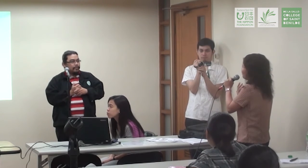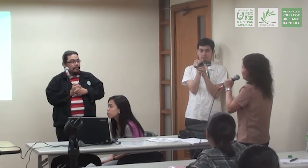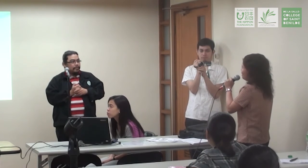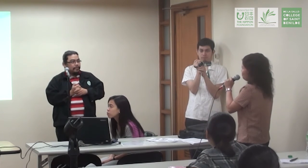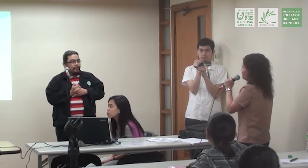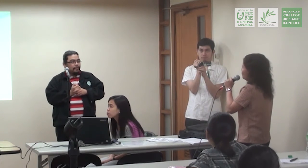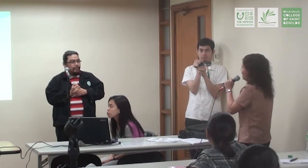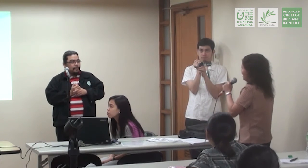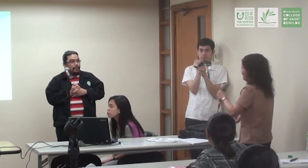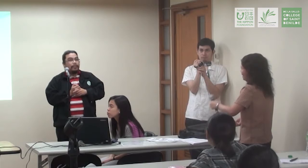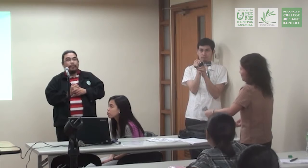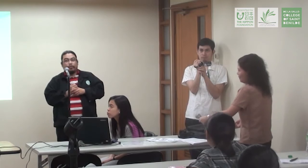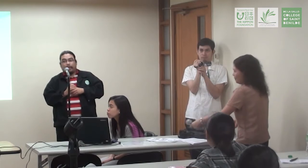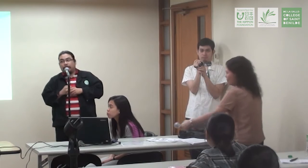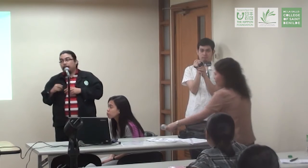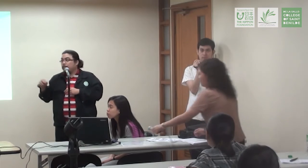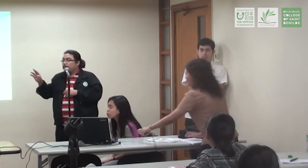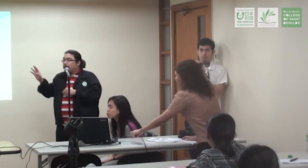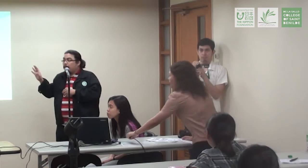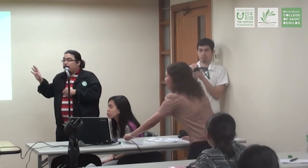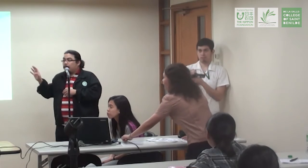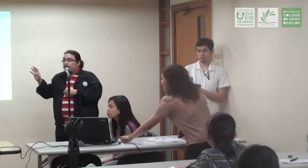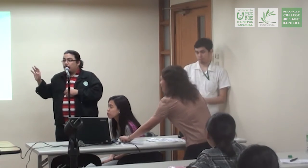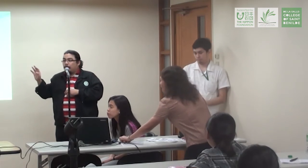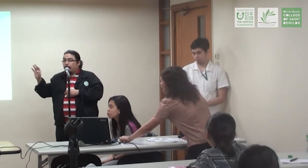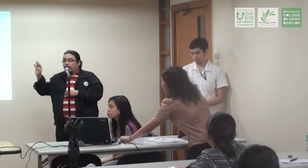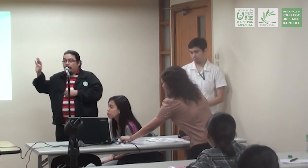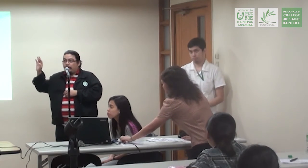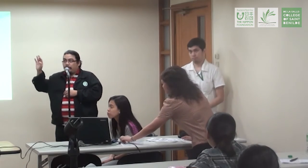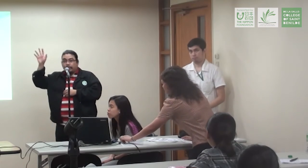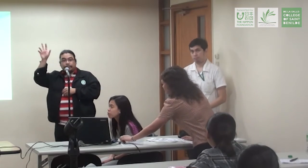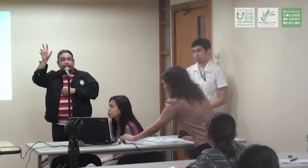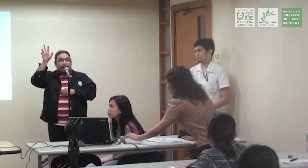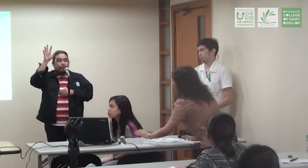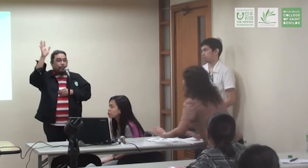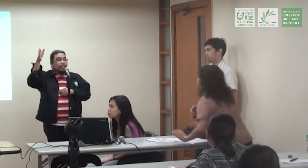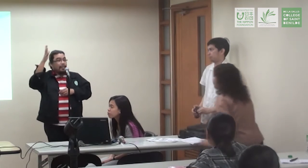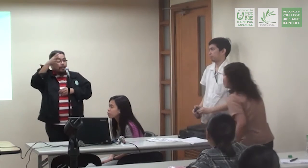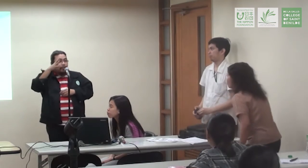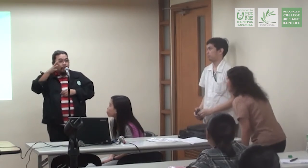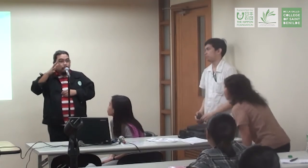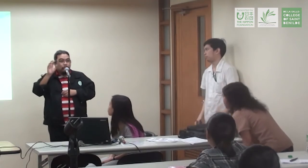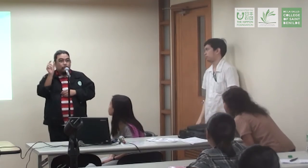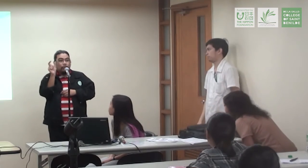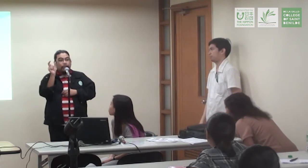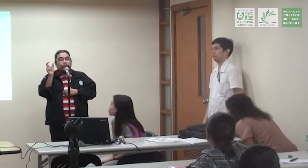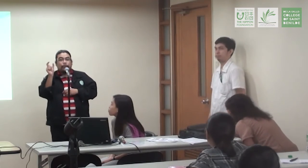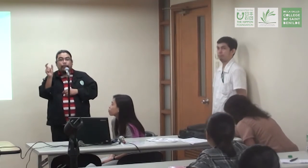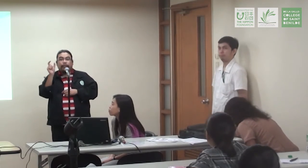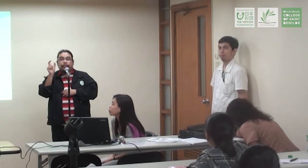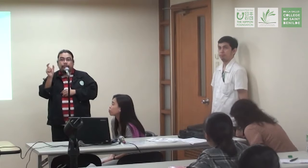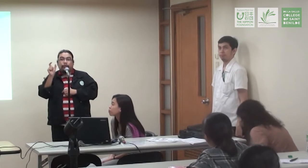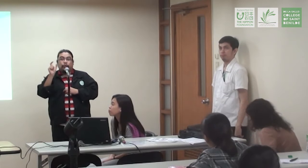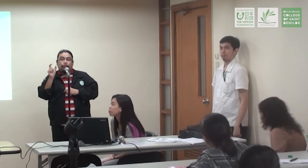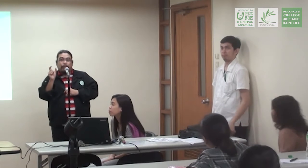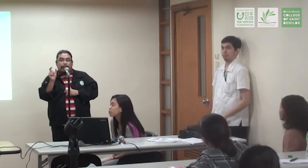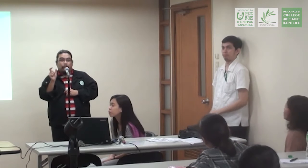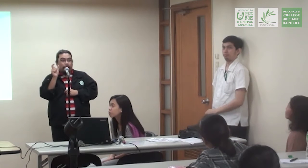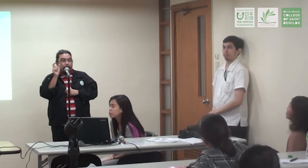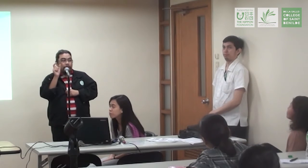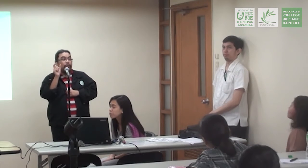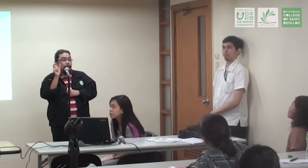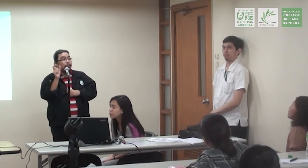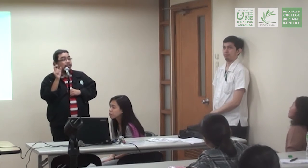the context of deaf people? Well, in that slide, the 3 columns, when we interpret the score